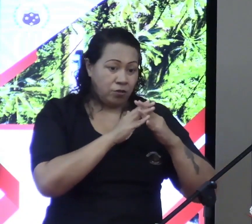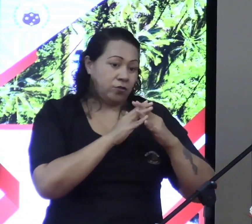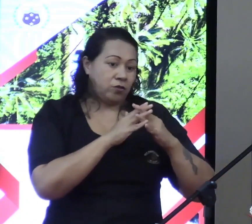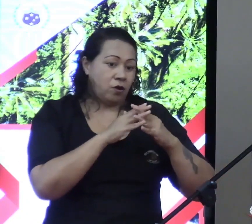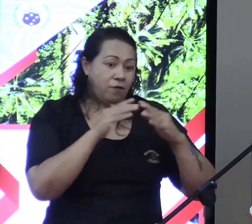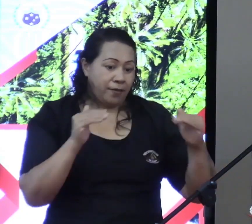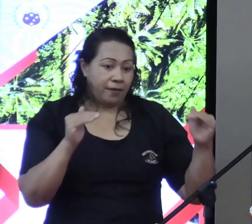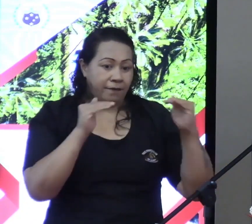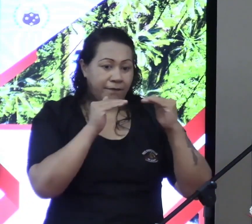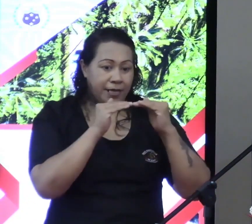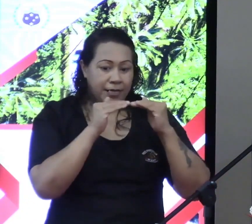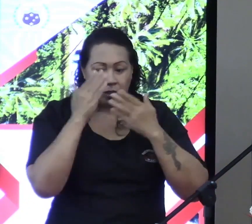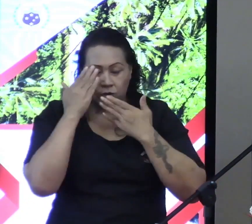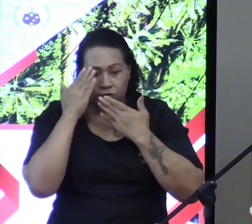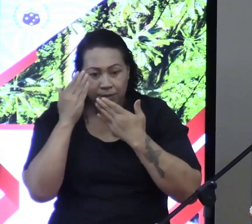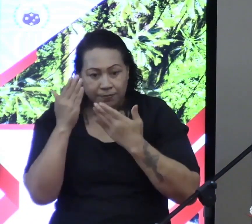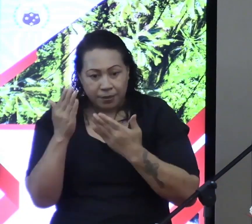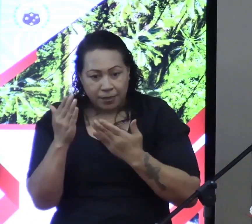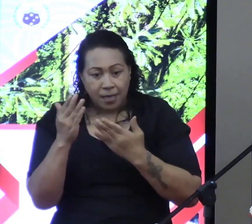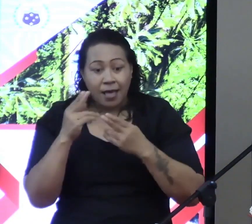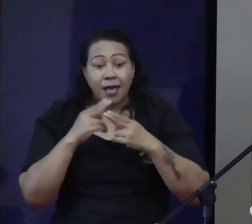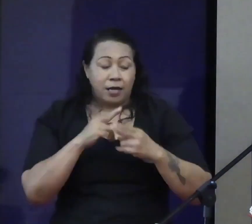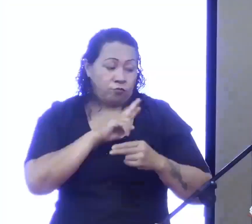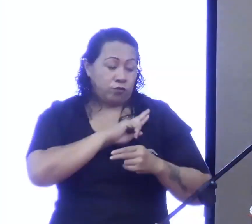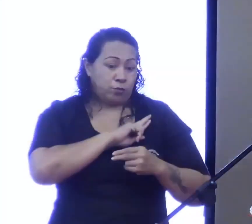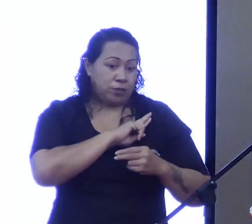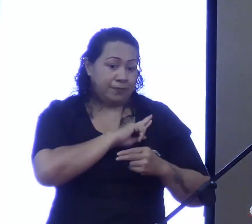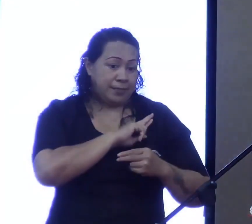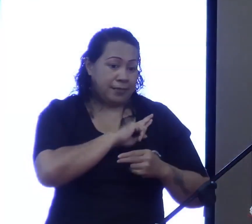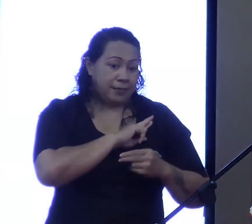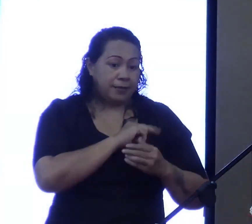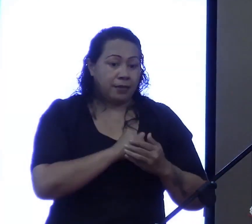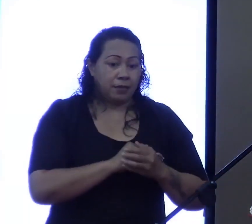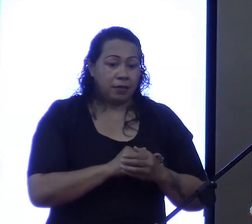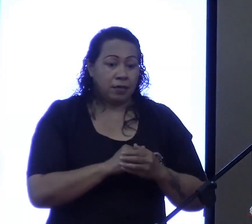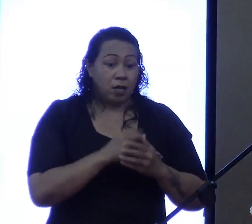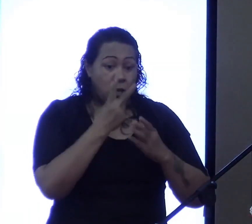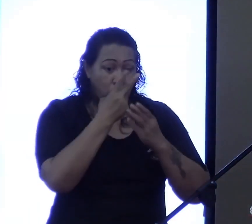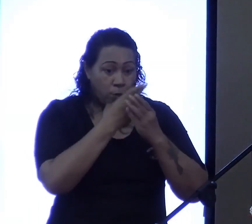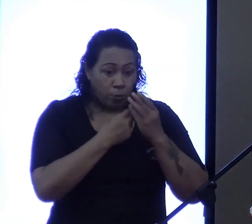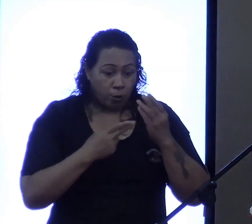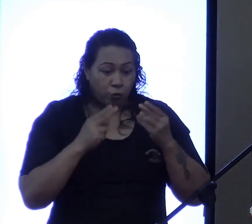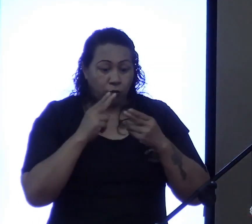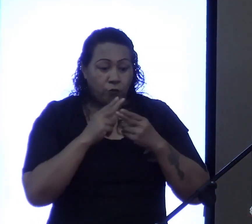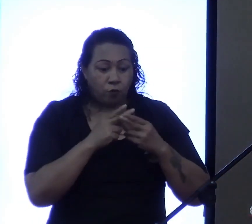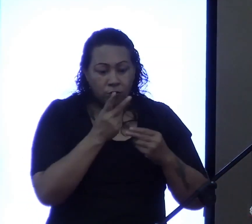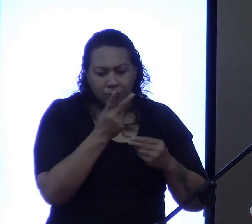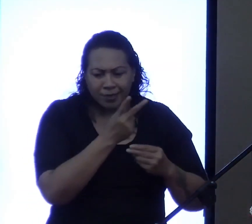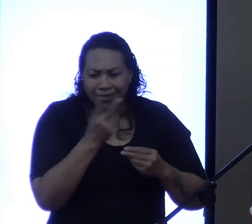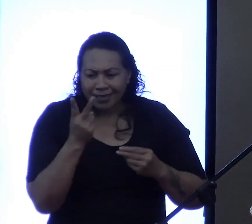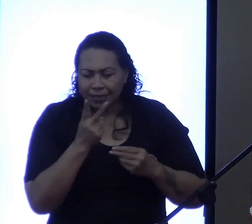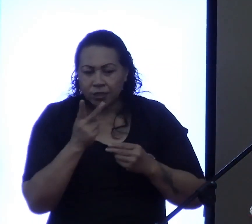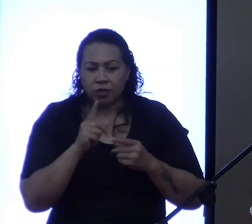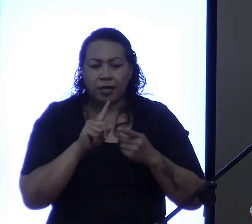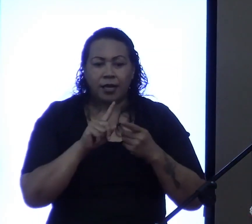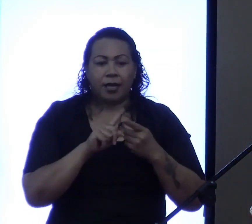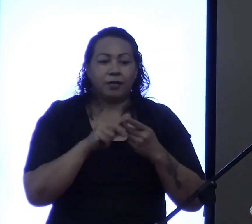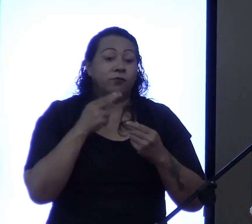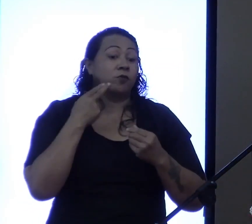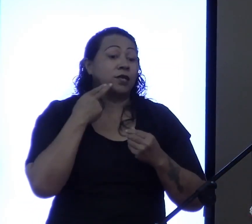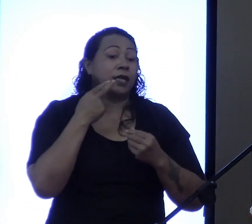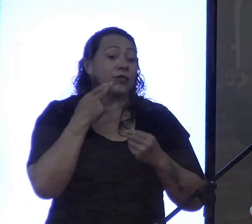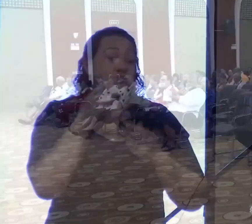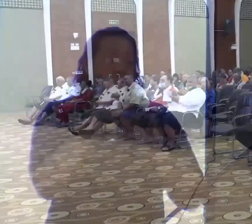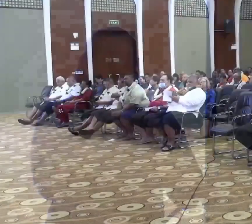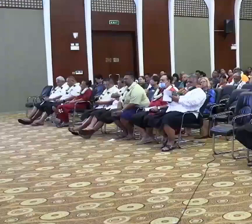respect, inclusivity, and responsibility, both for one another and for our natural